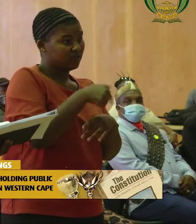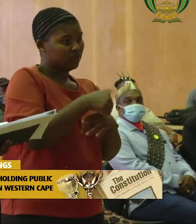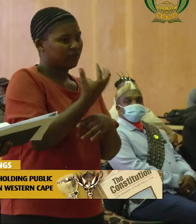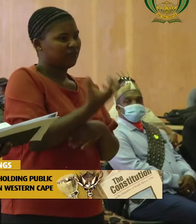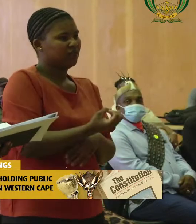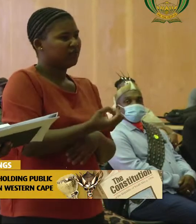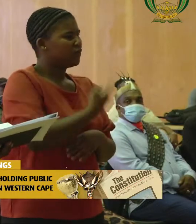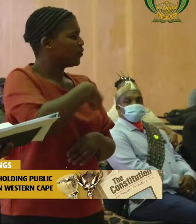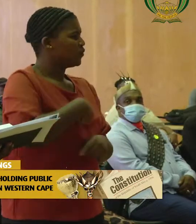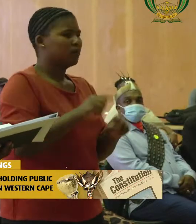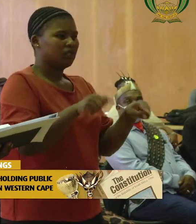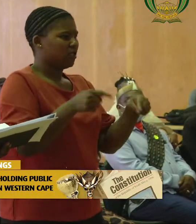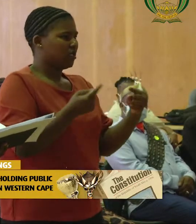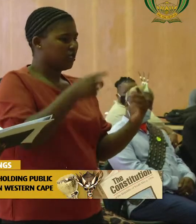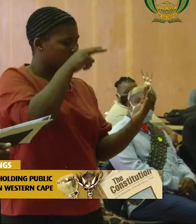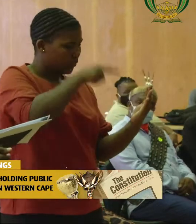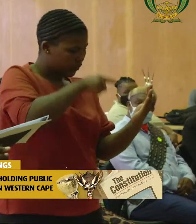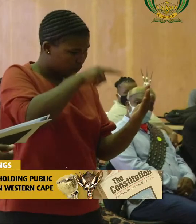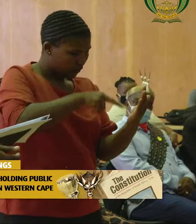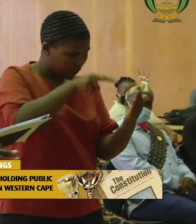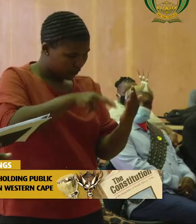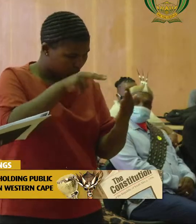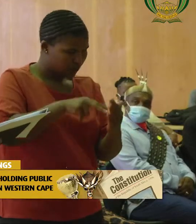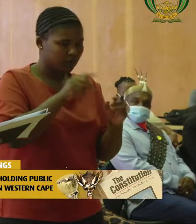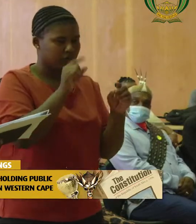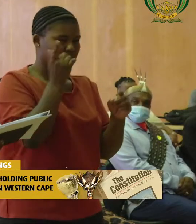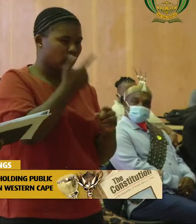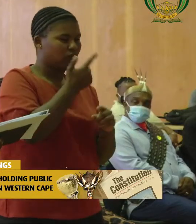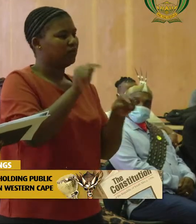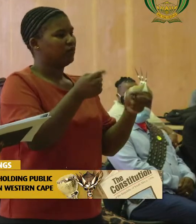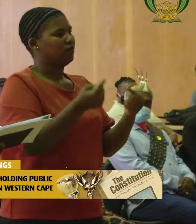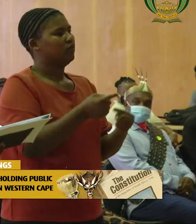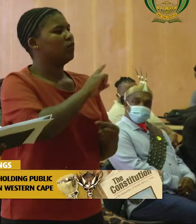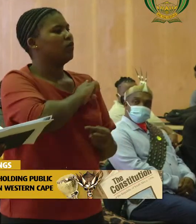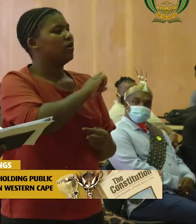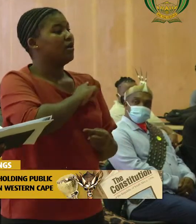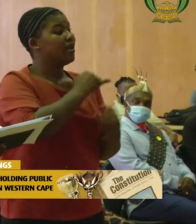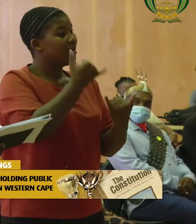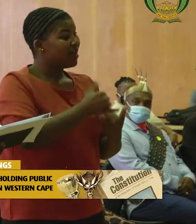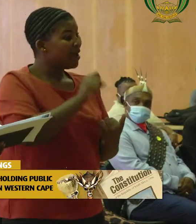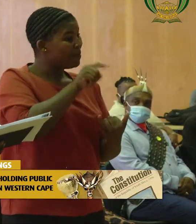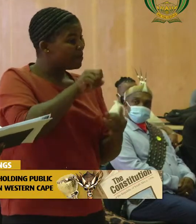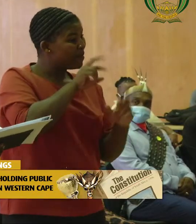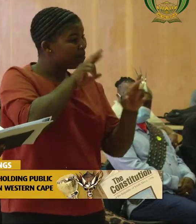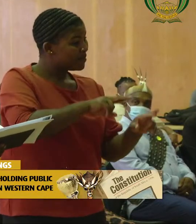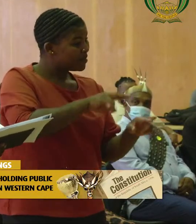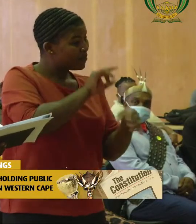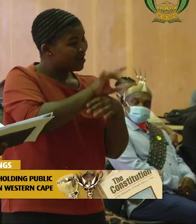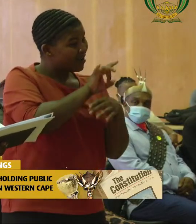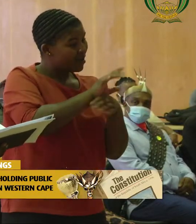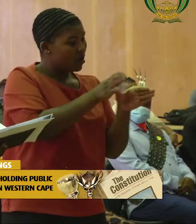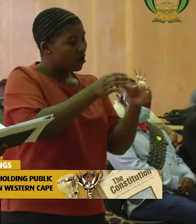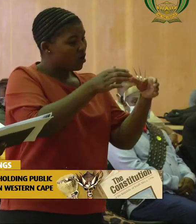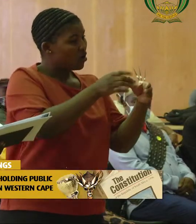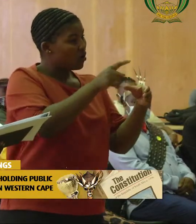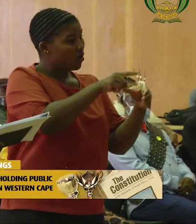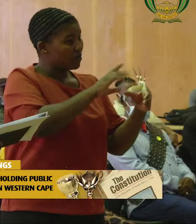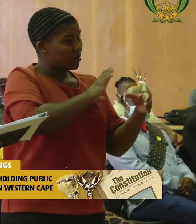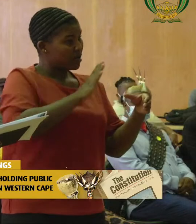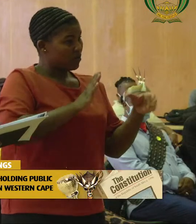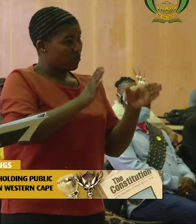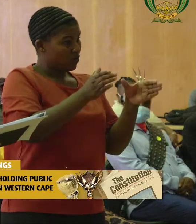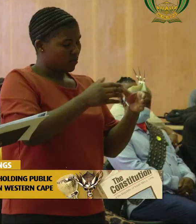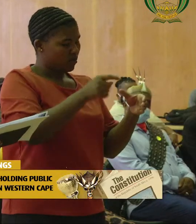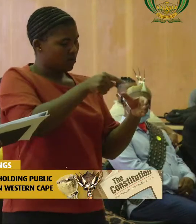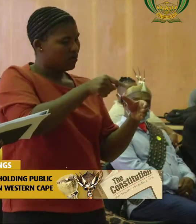One could not go through thoroughly through it because on the Ministerial Advisory Committee